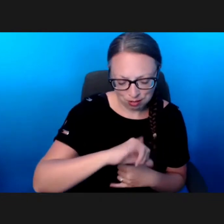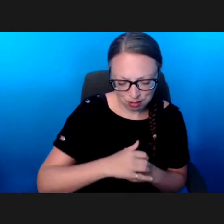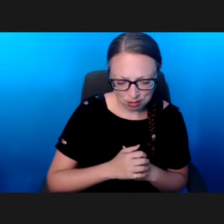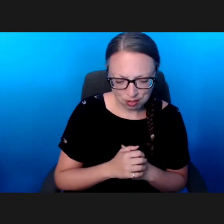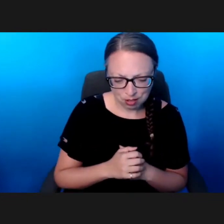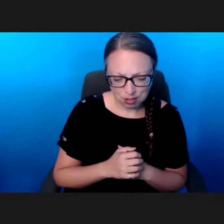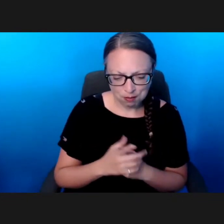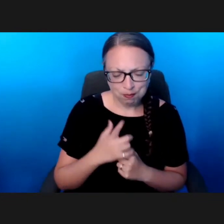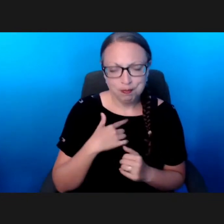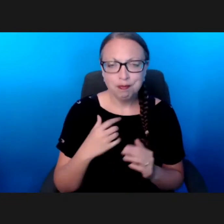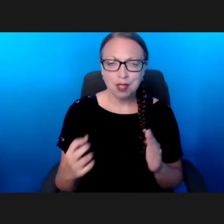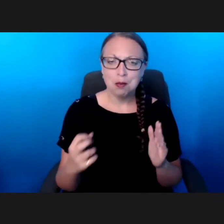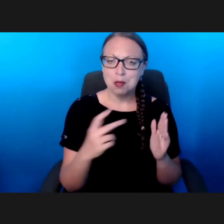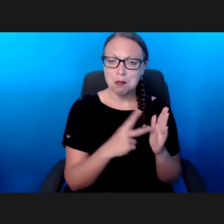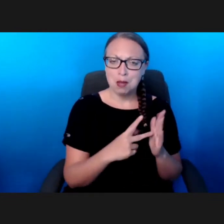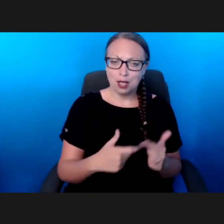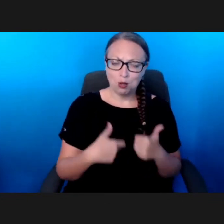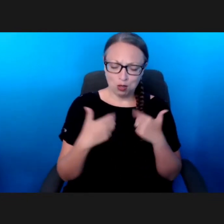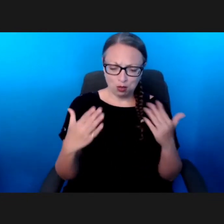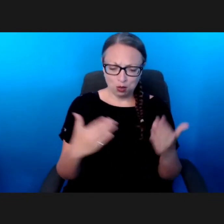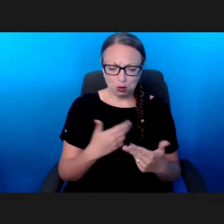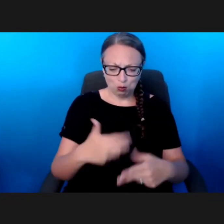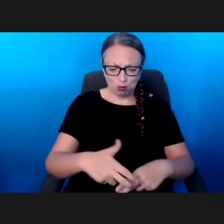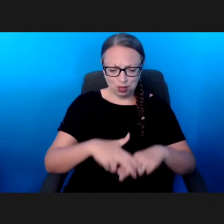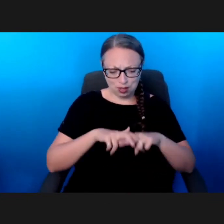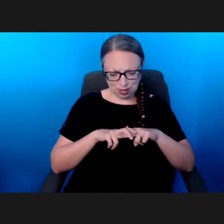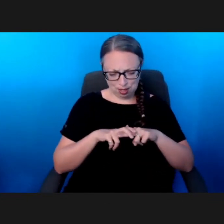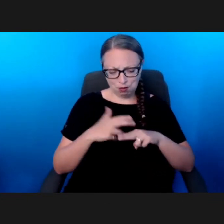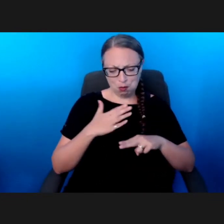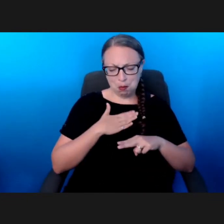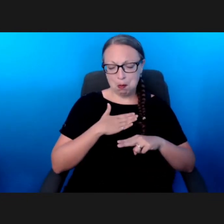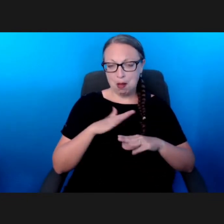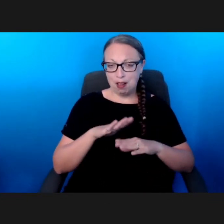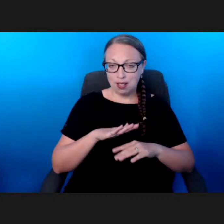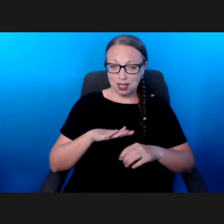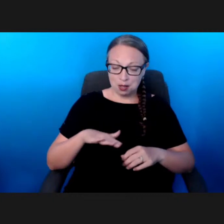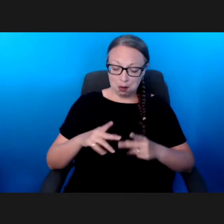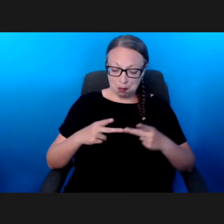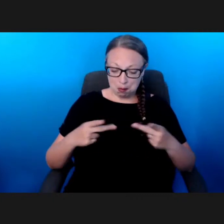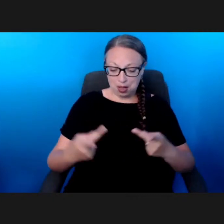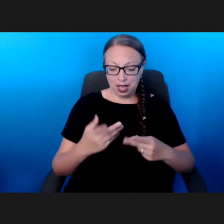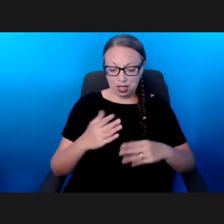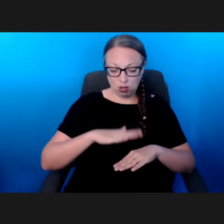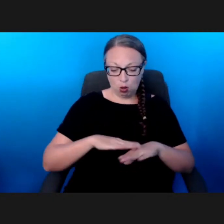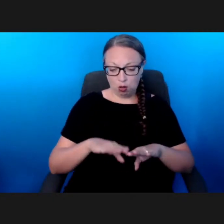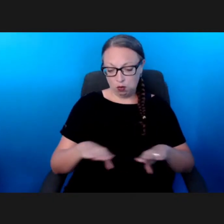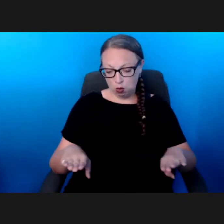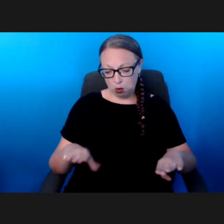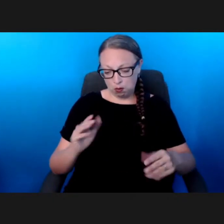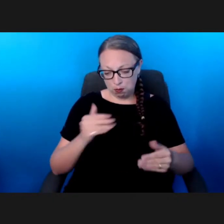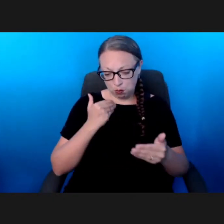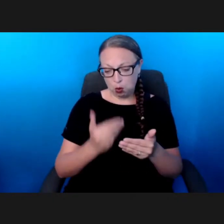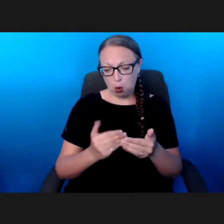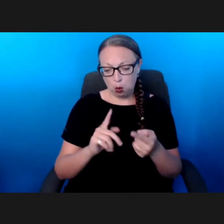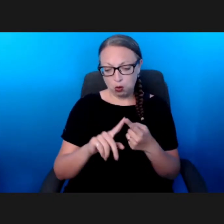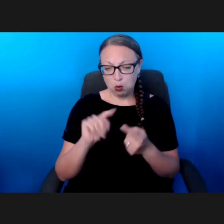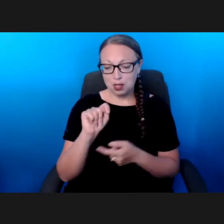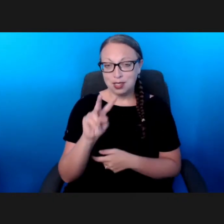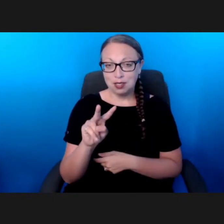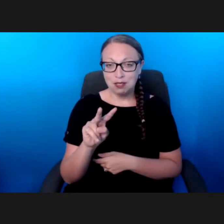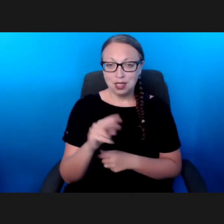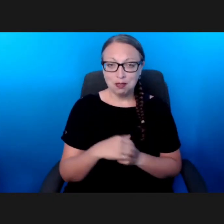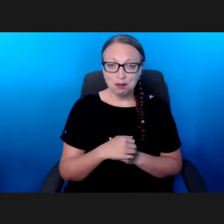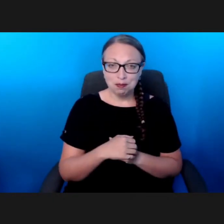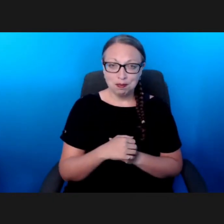back into the living room and settled onto my place on the floor, very close and to the side of the TV set. A new